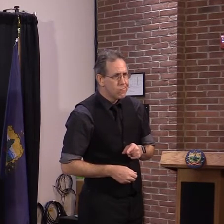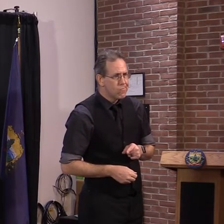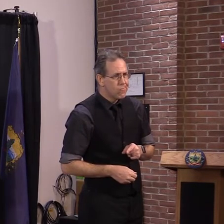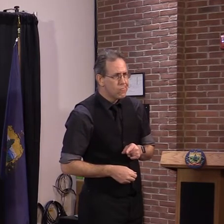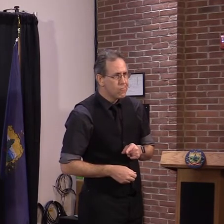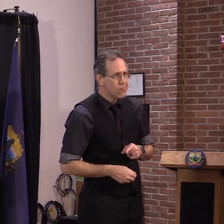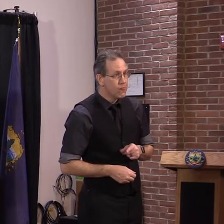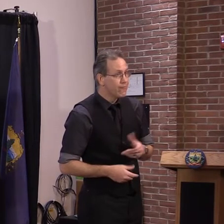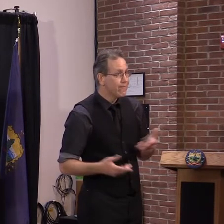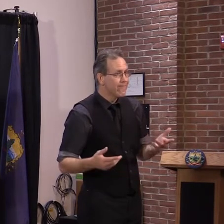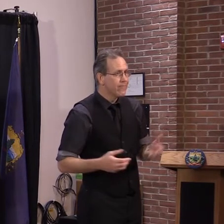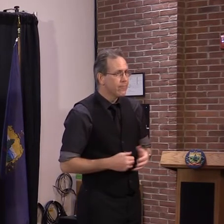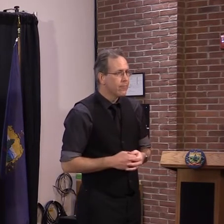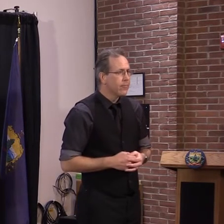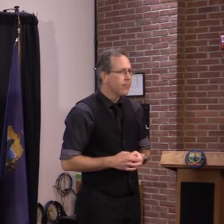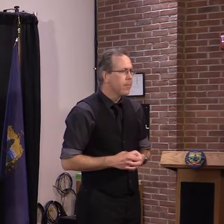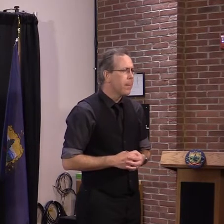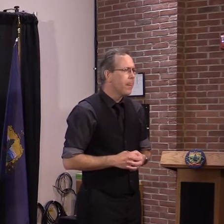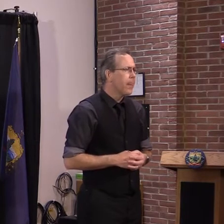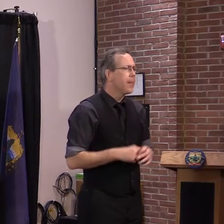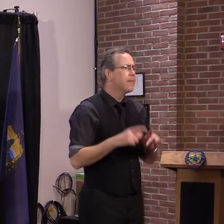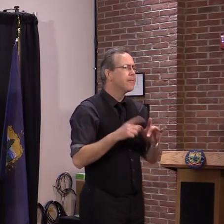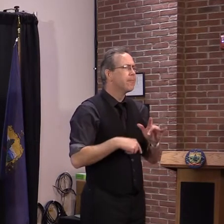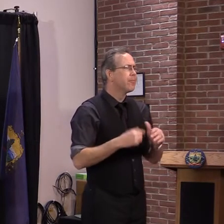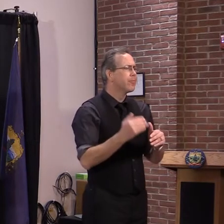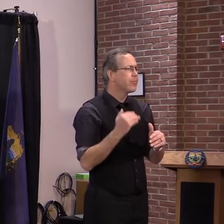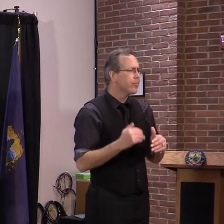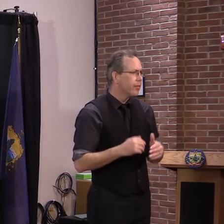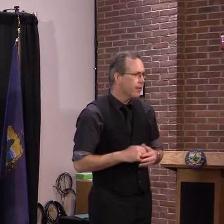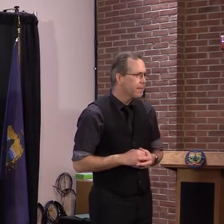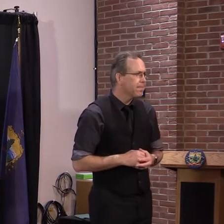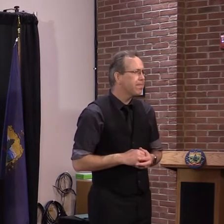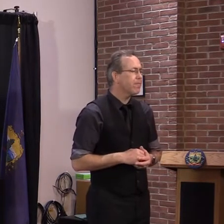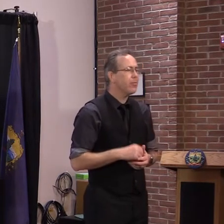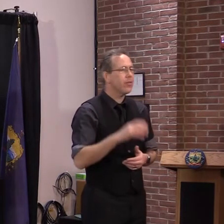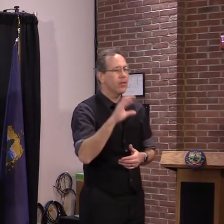All right, we'll move to Tom Davis, Compass, Vermont.